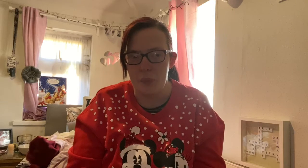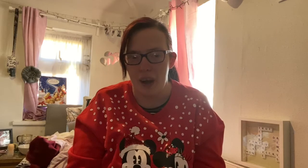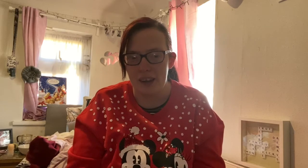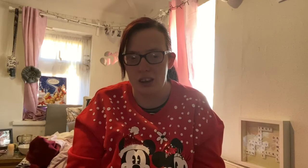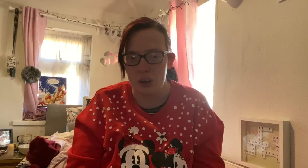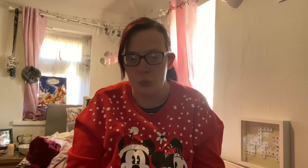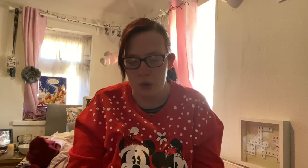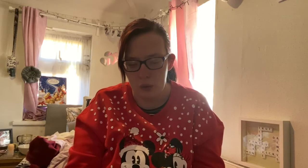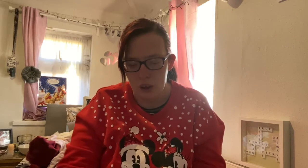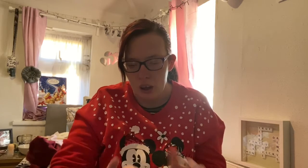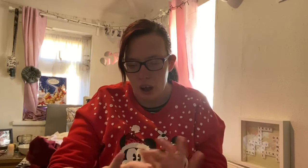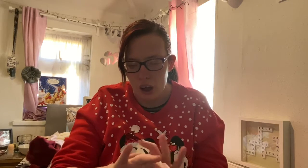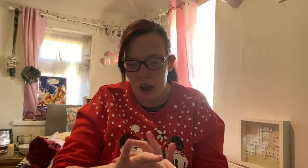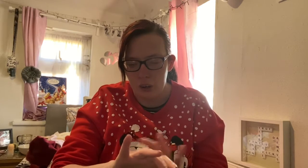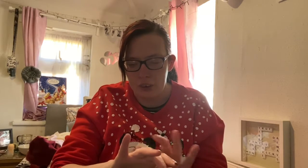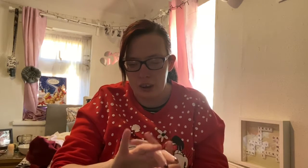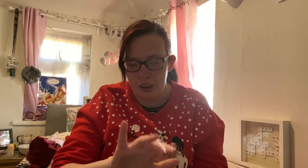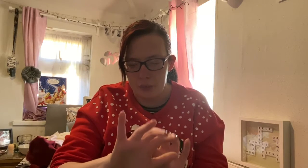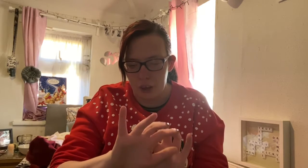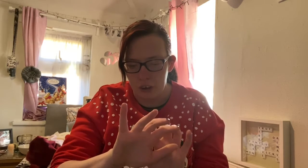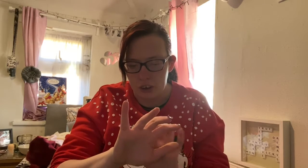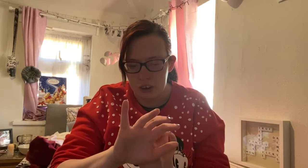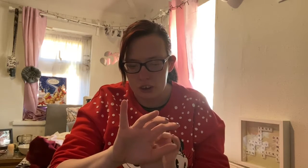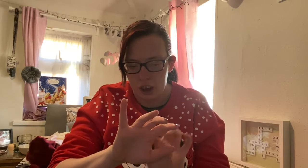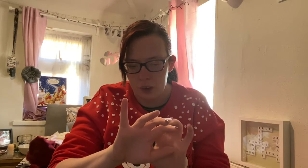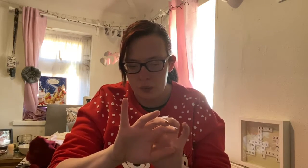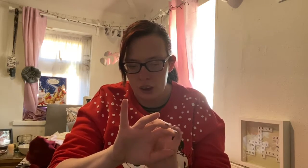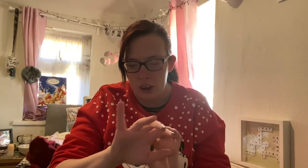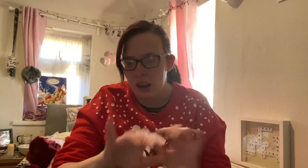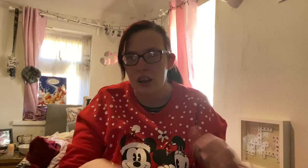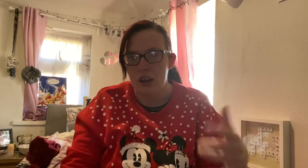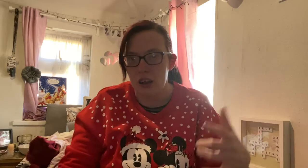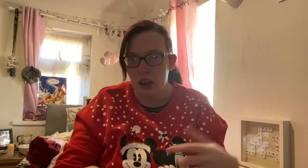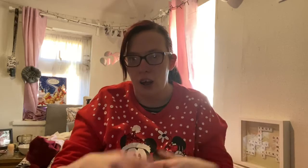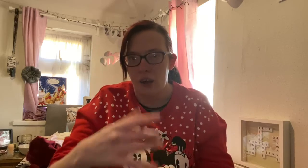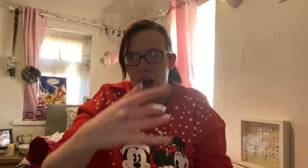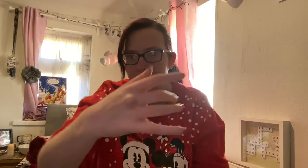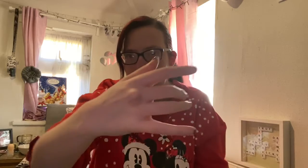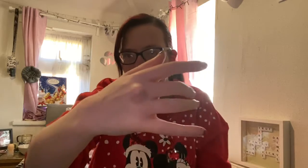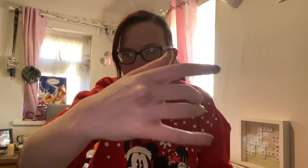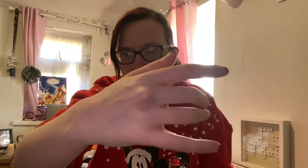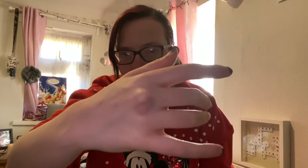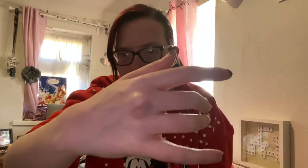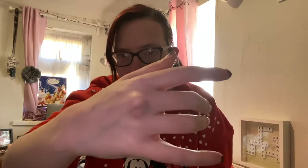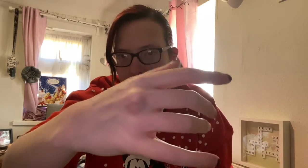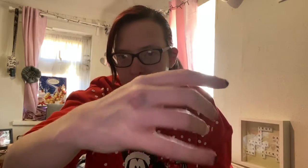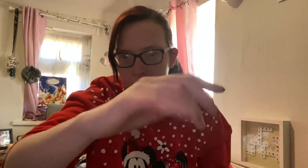back to normal after this vlog. So, you know, and I somehow have a bruise on